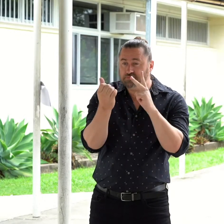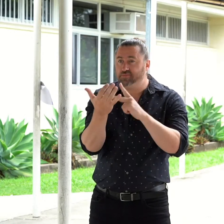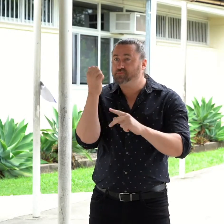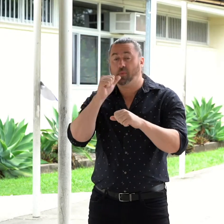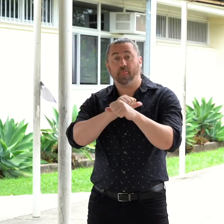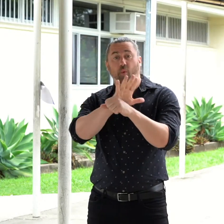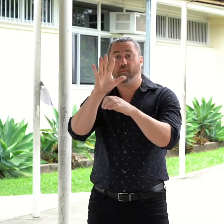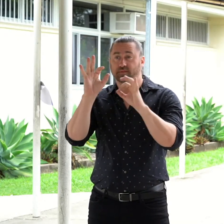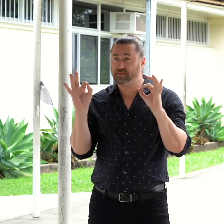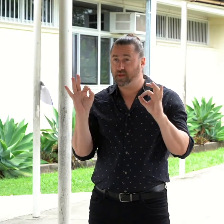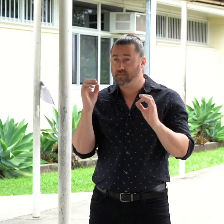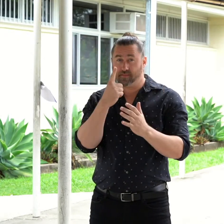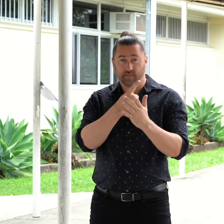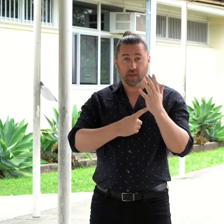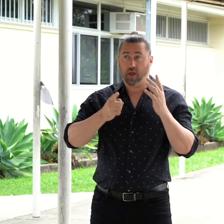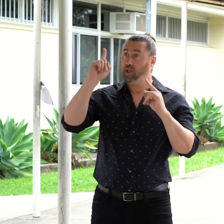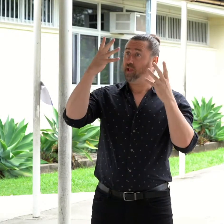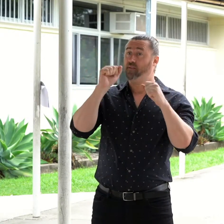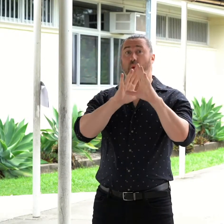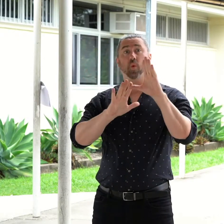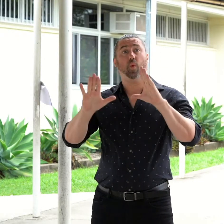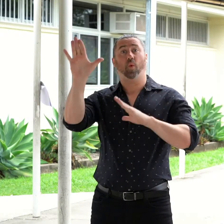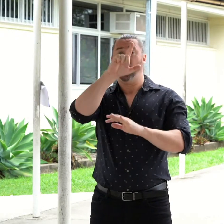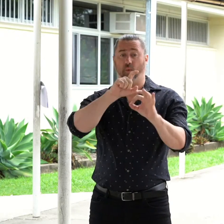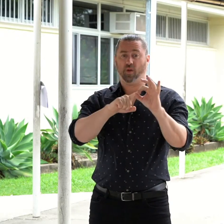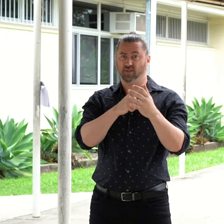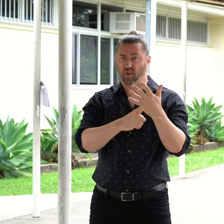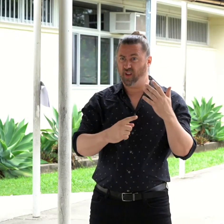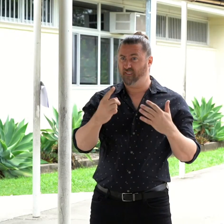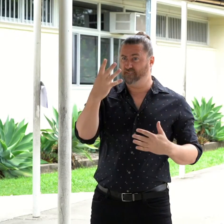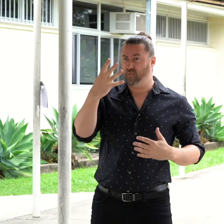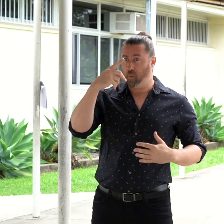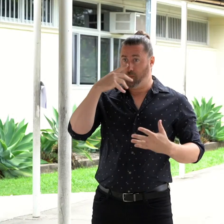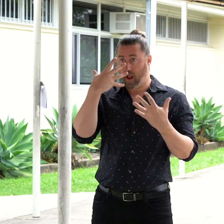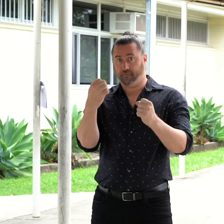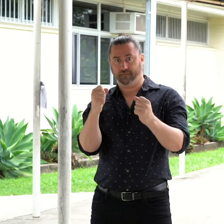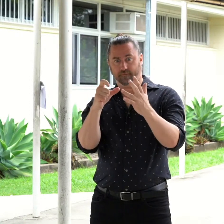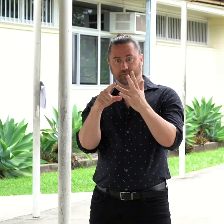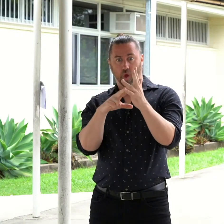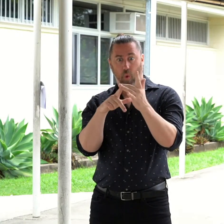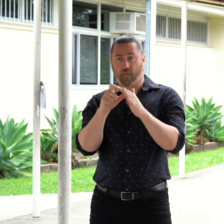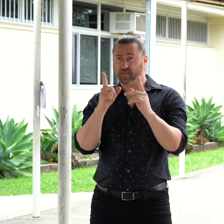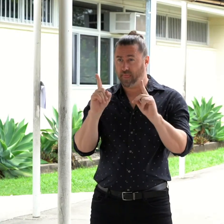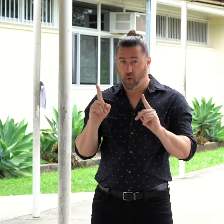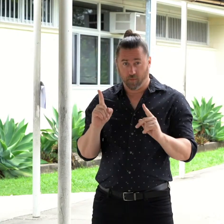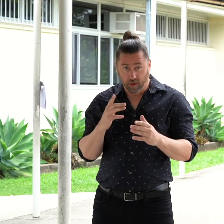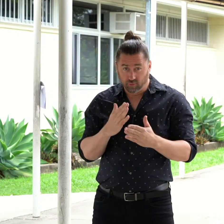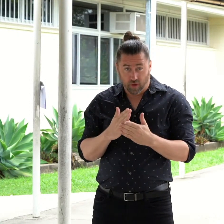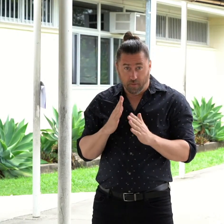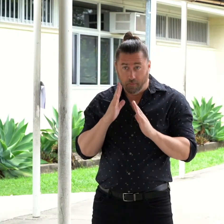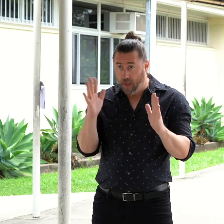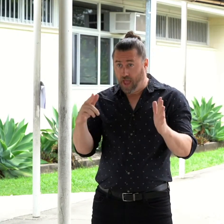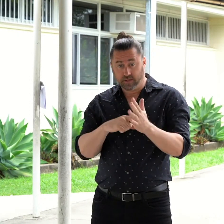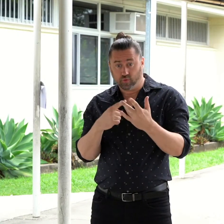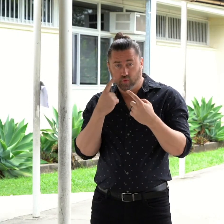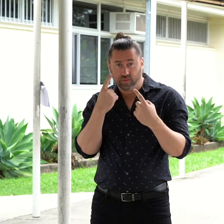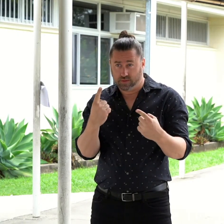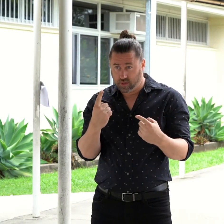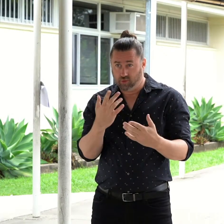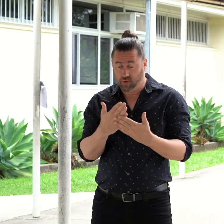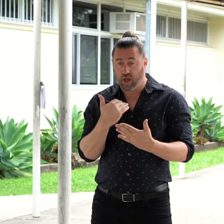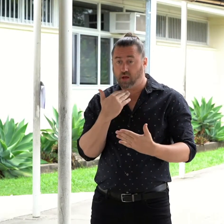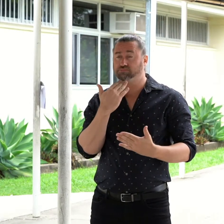we are currently down to 4 active cases in Queensland. This is astonishing, and it's a result of